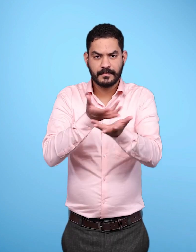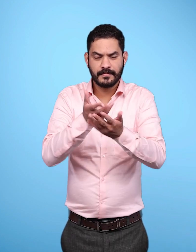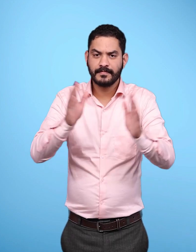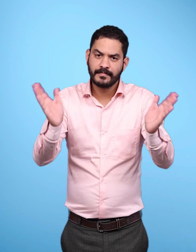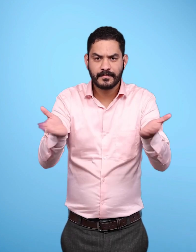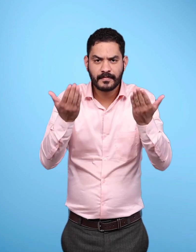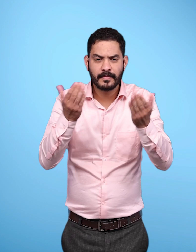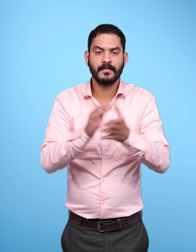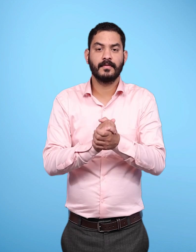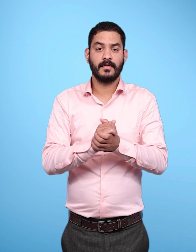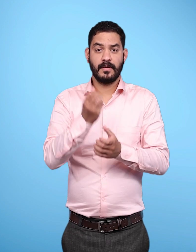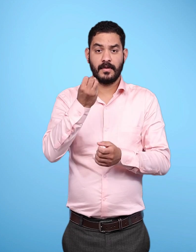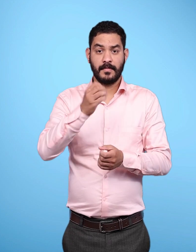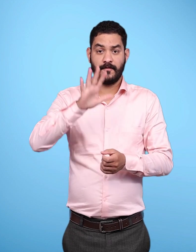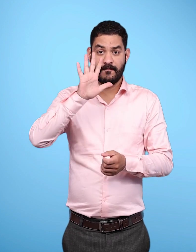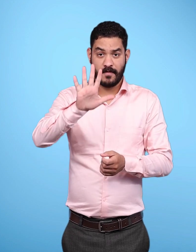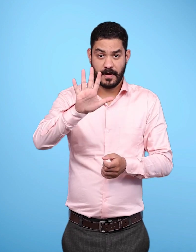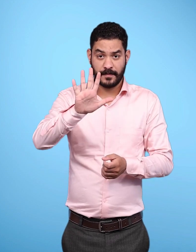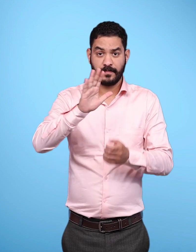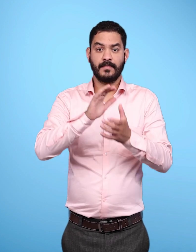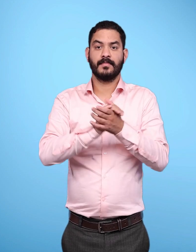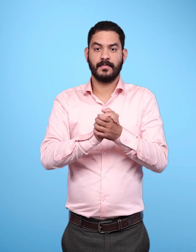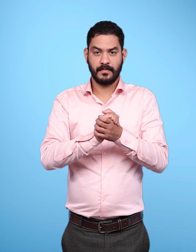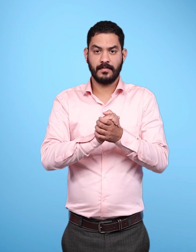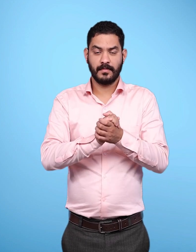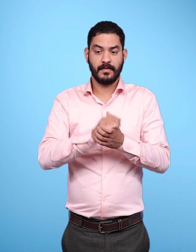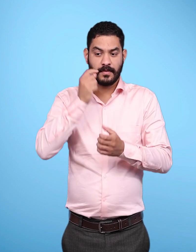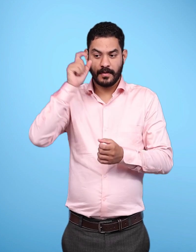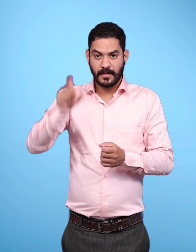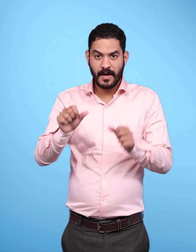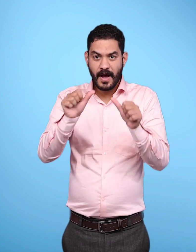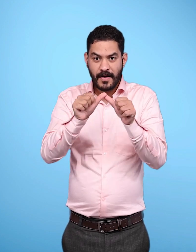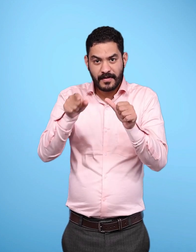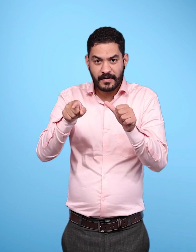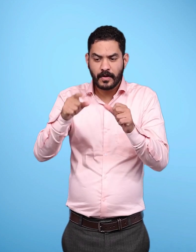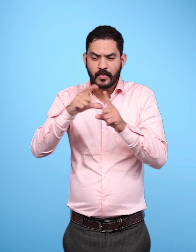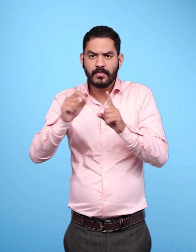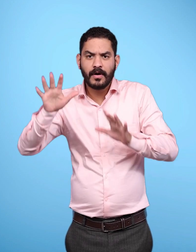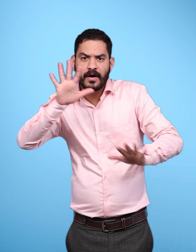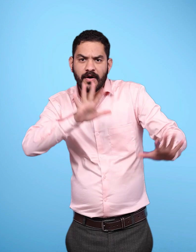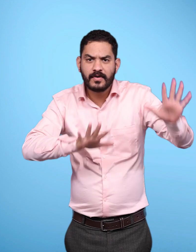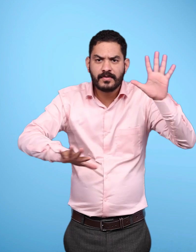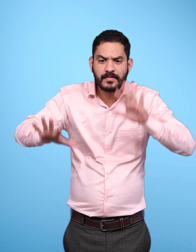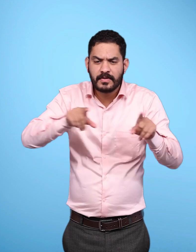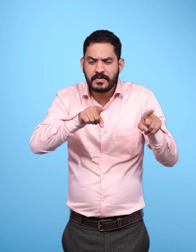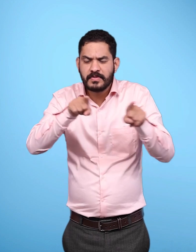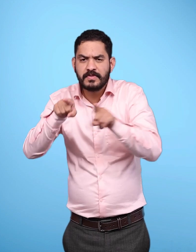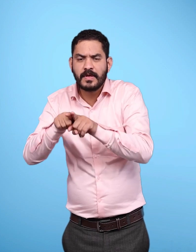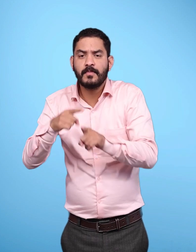Let's discuss. 5. What do you think Arvind would have to do if he was acting